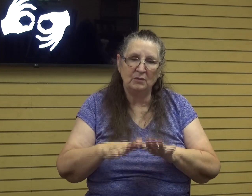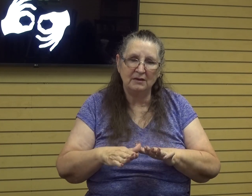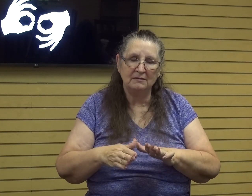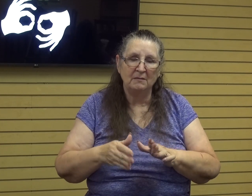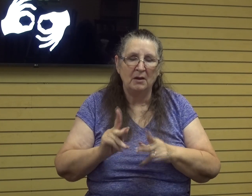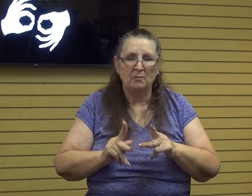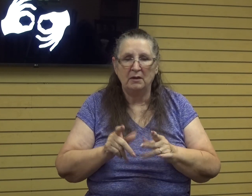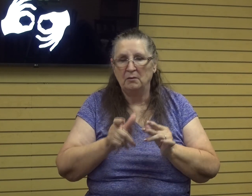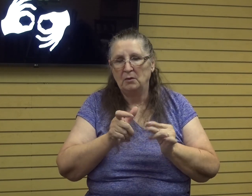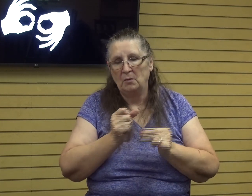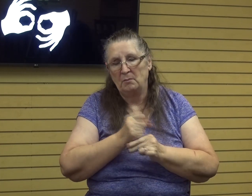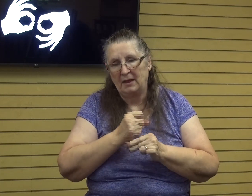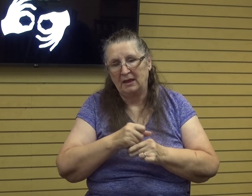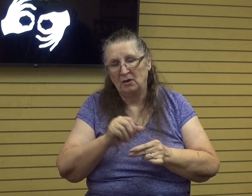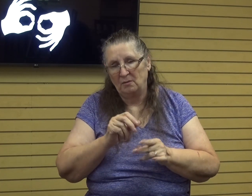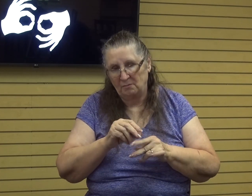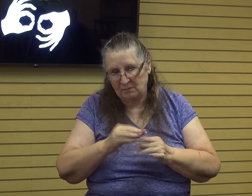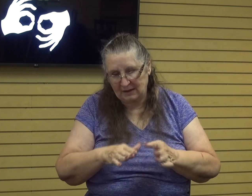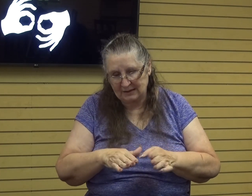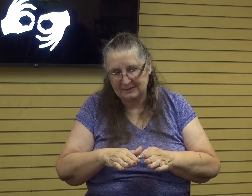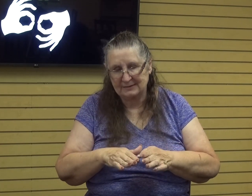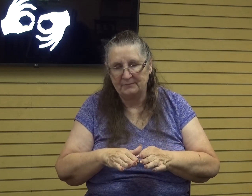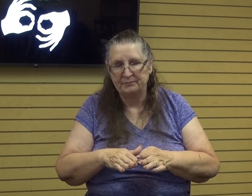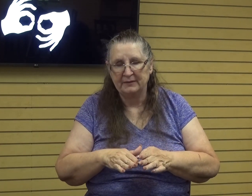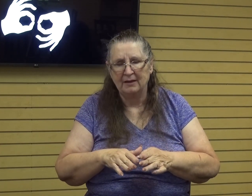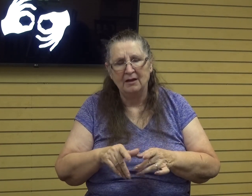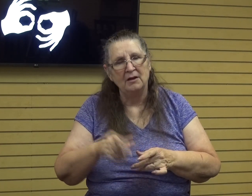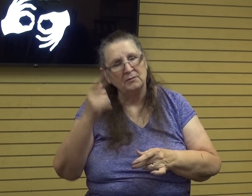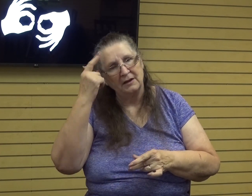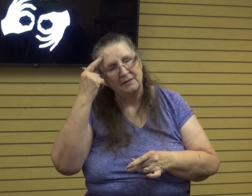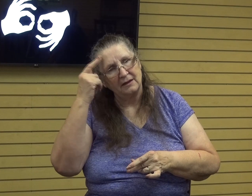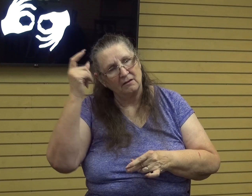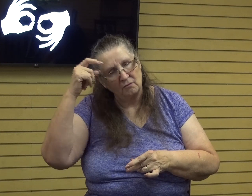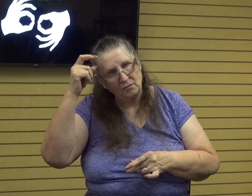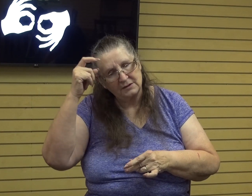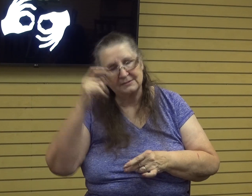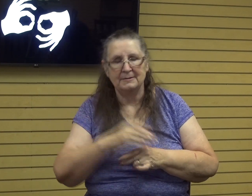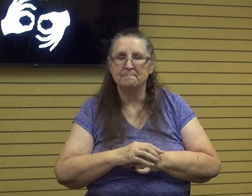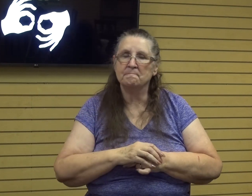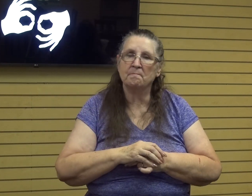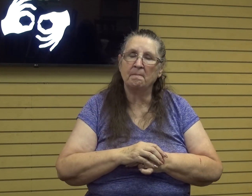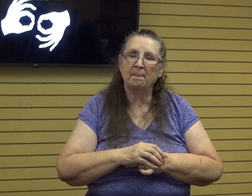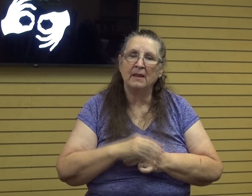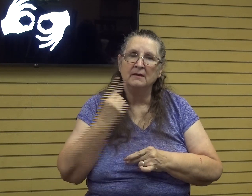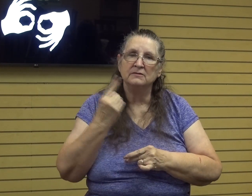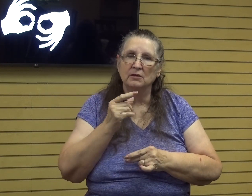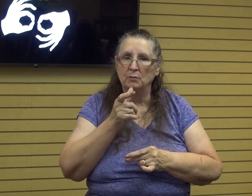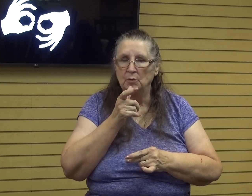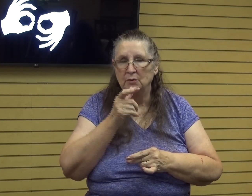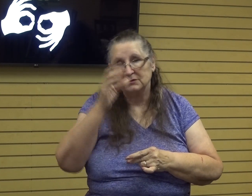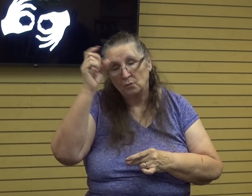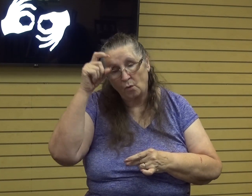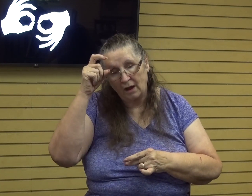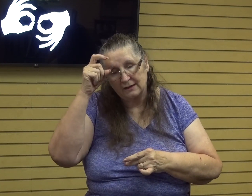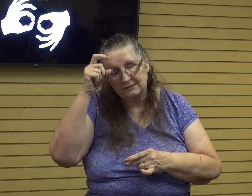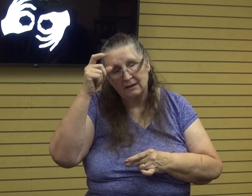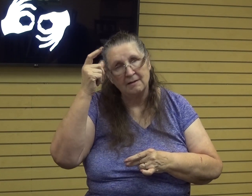make peace. So when I first think of wisdom, or someone who is wise, I kind of revert